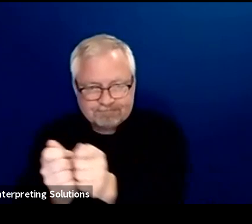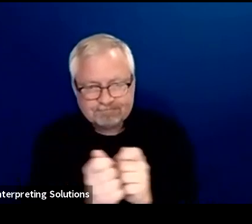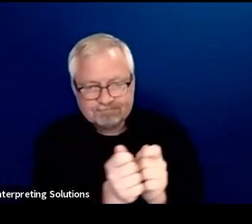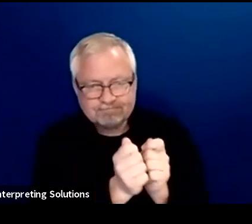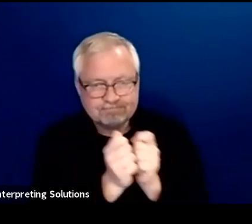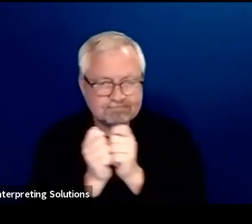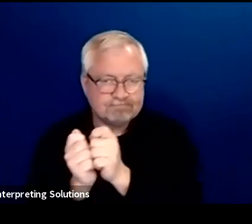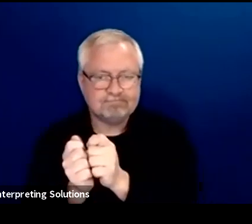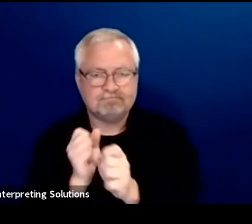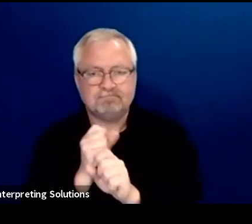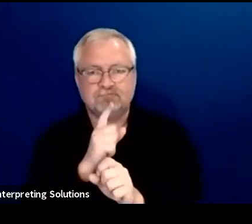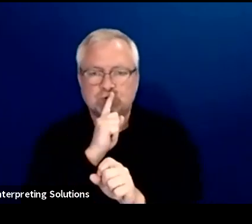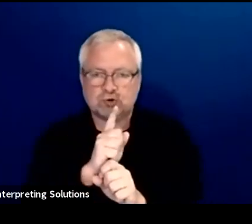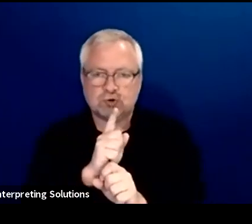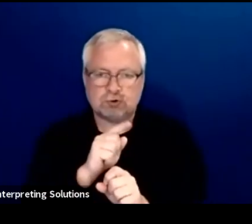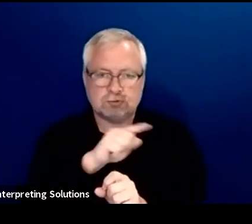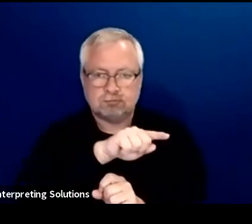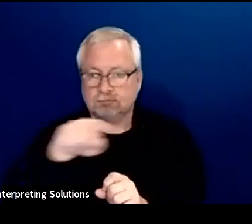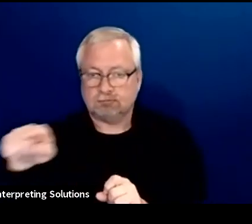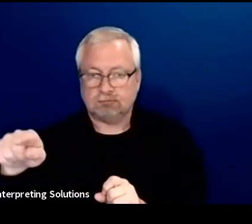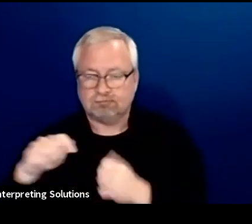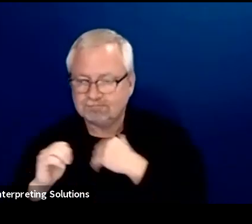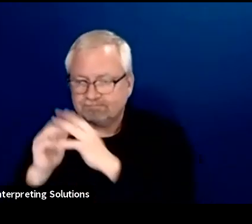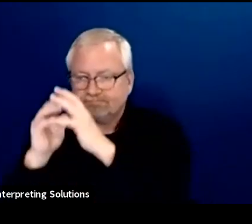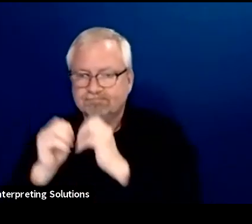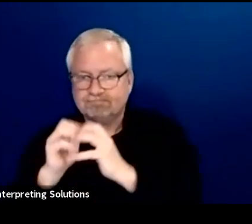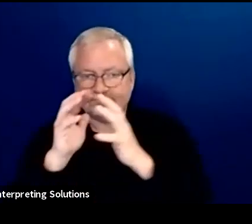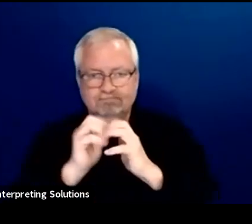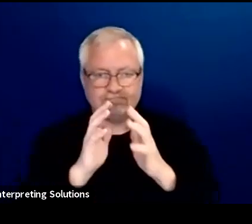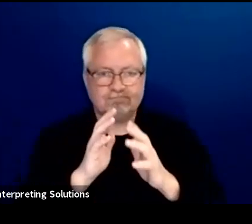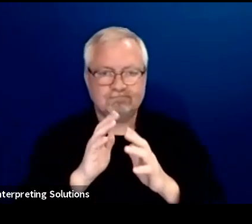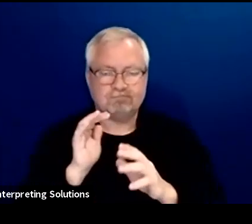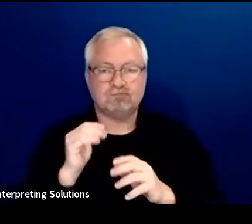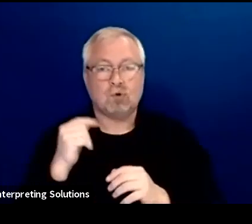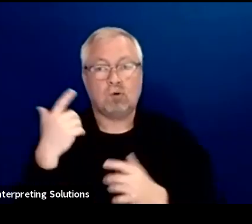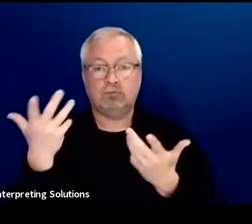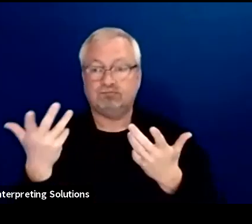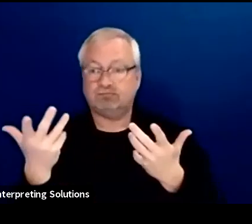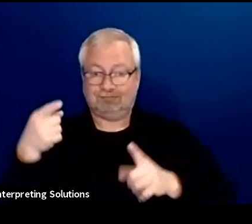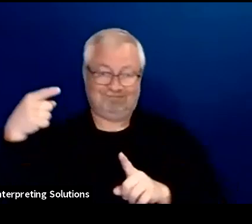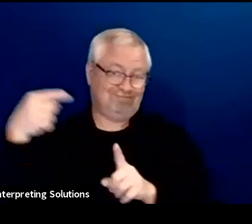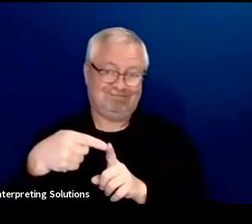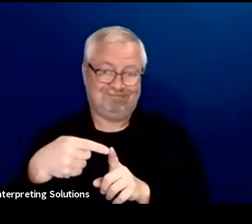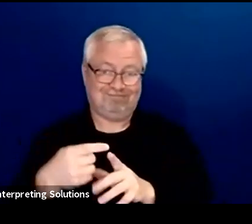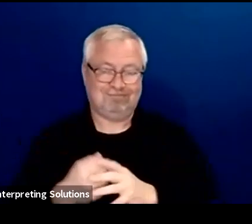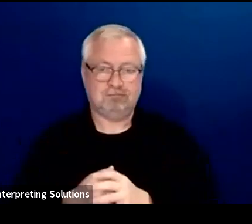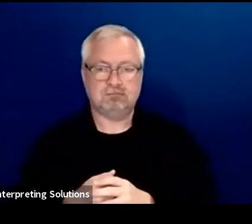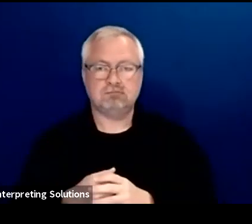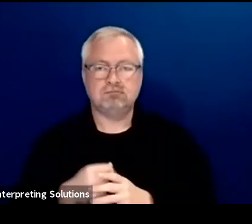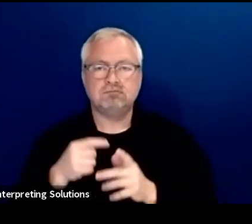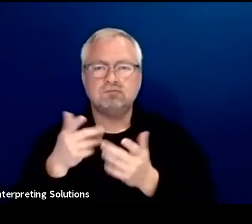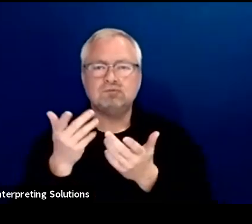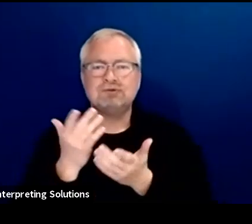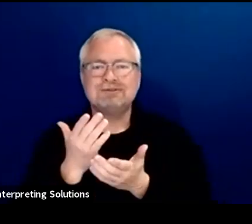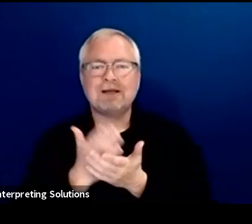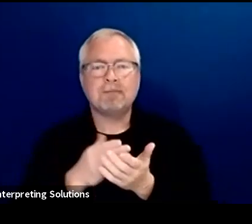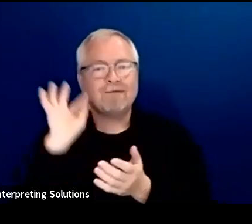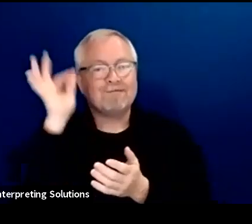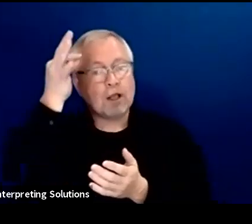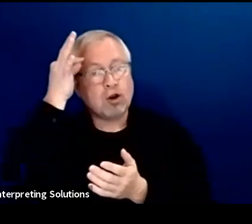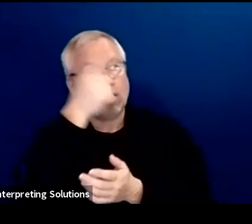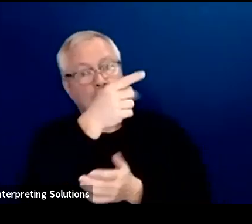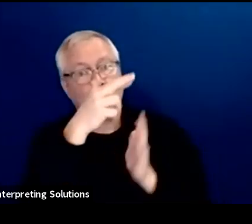to implement that. And I think for us, aligning certainly with some of the federal guidelines that said to the end of April, at